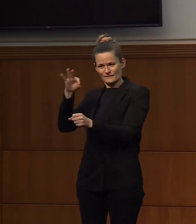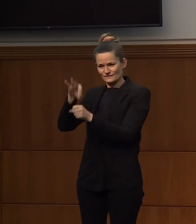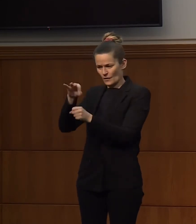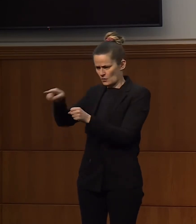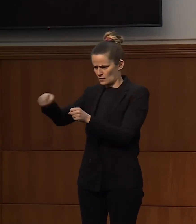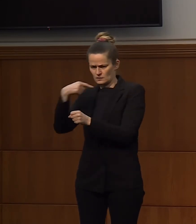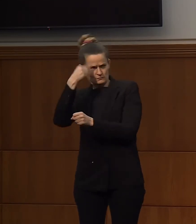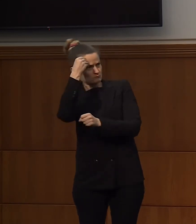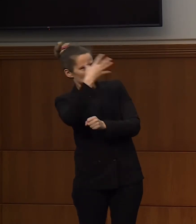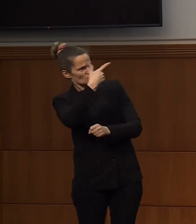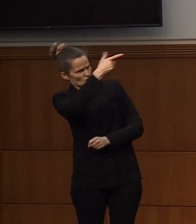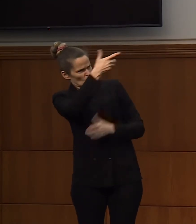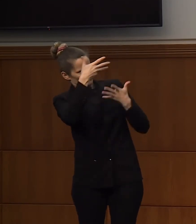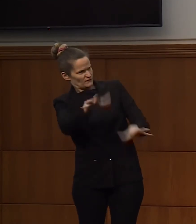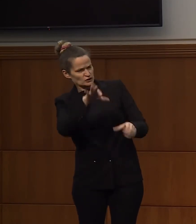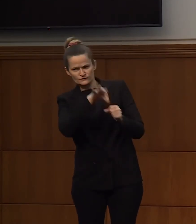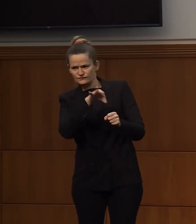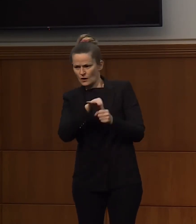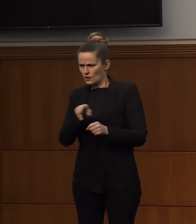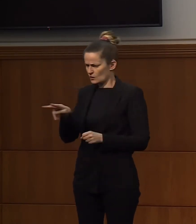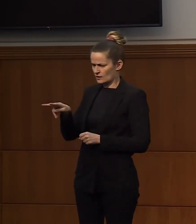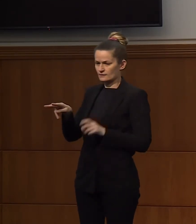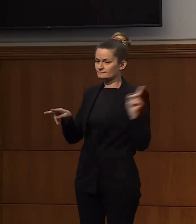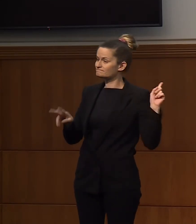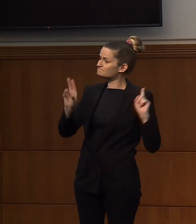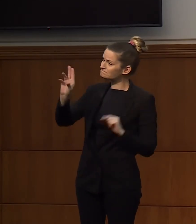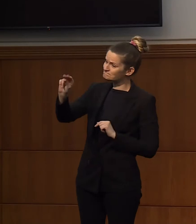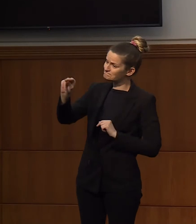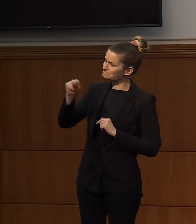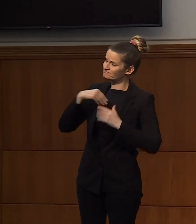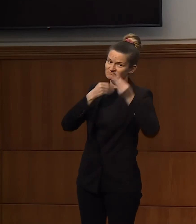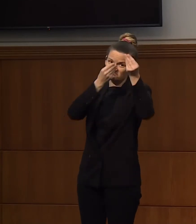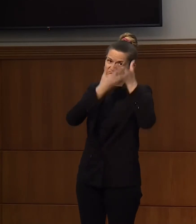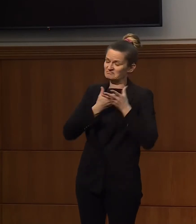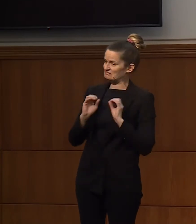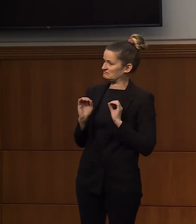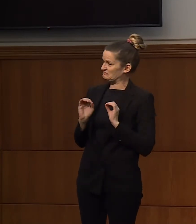not received an overwhelming number of calls about that particular issue.